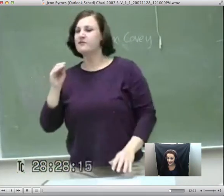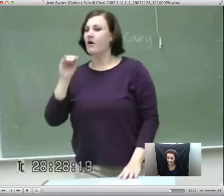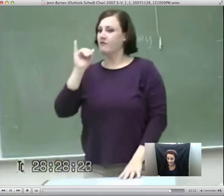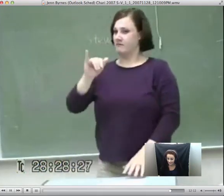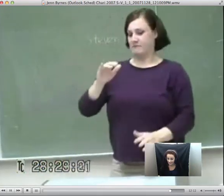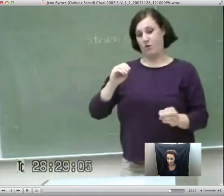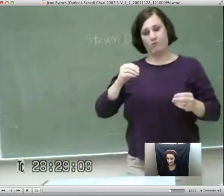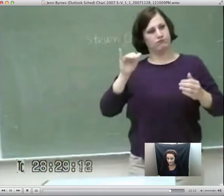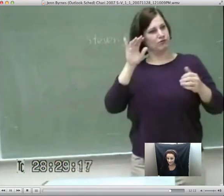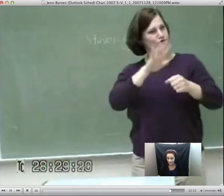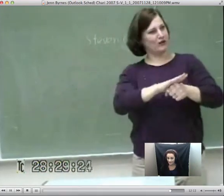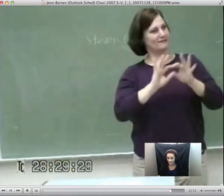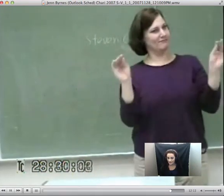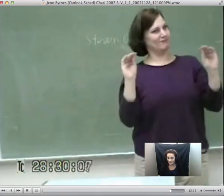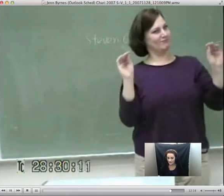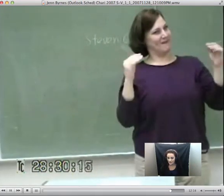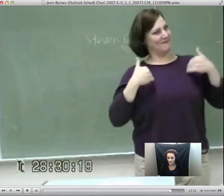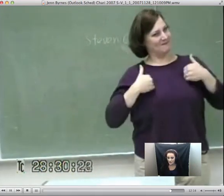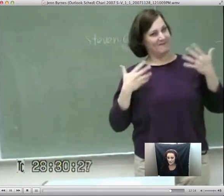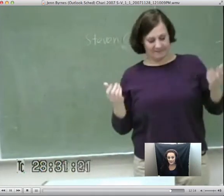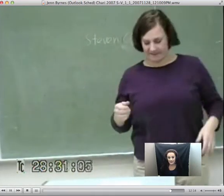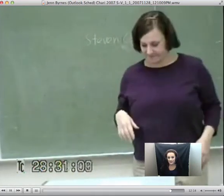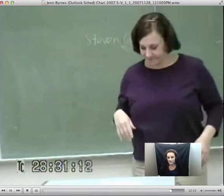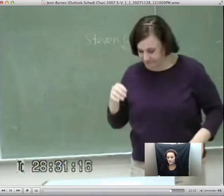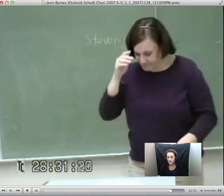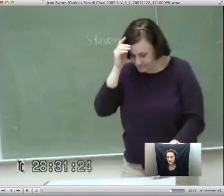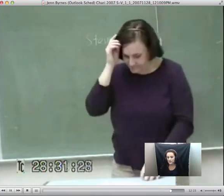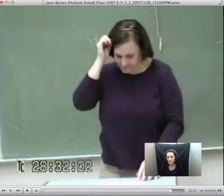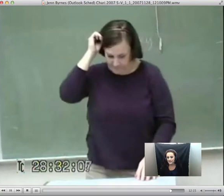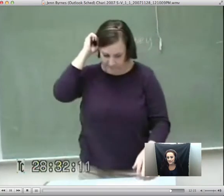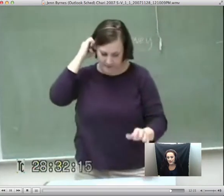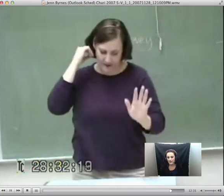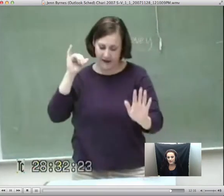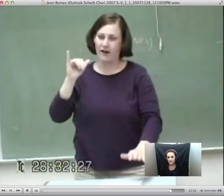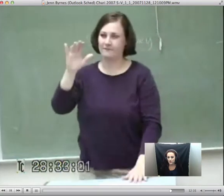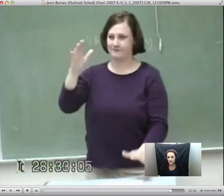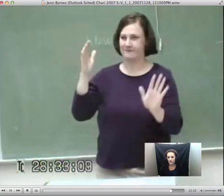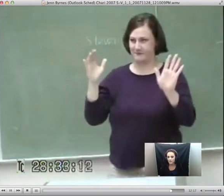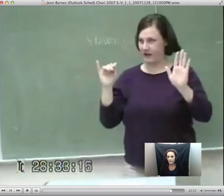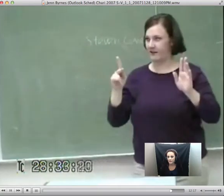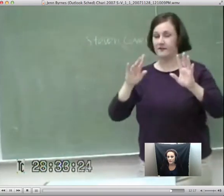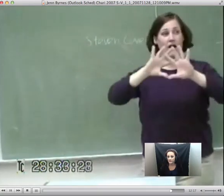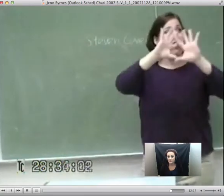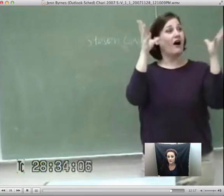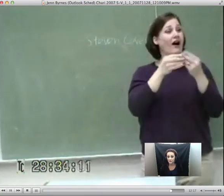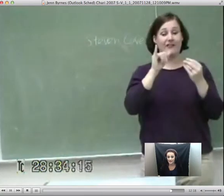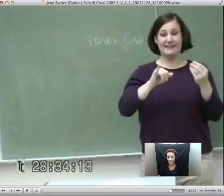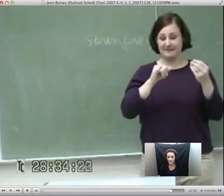time. So really, there's no stress. I'm not having to try to remember all this. It's already planned out for